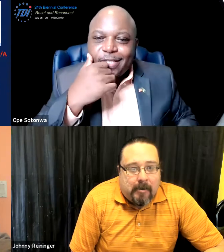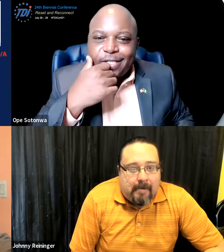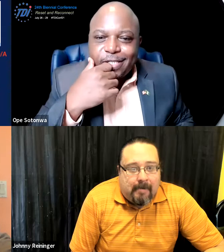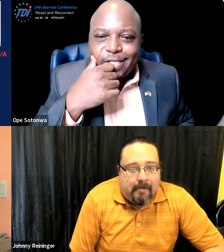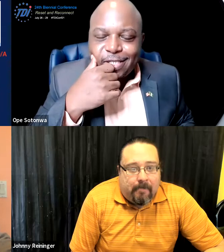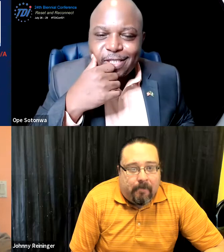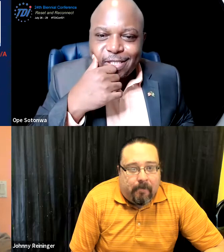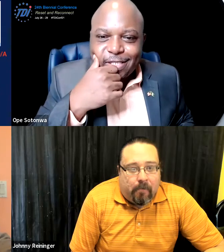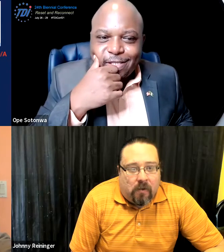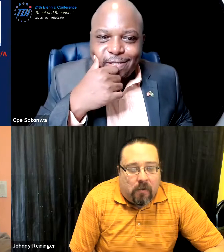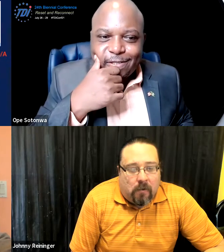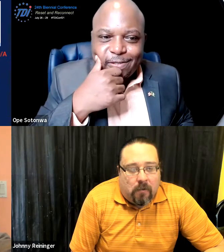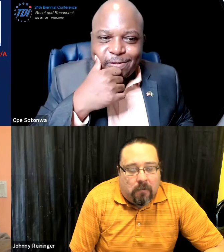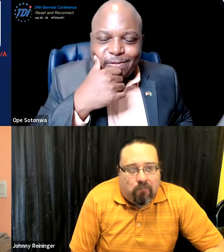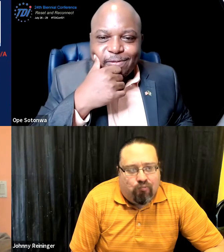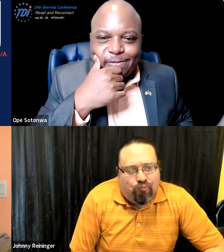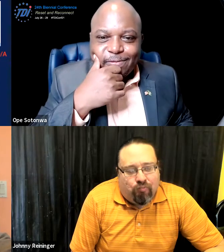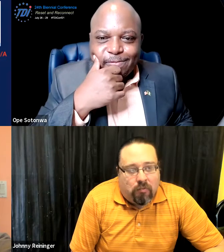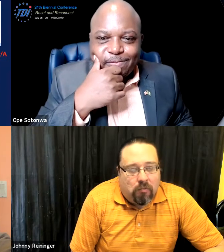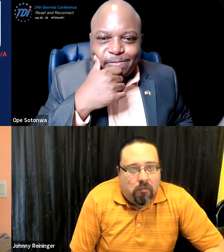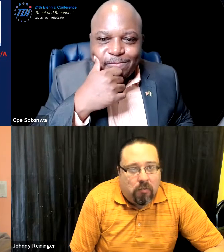disenfranchised, marginalized communities?